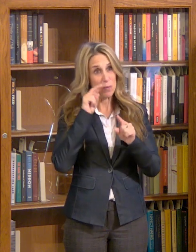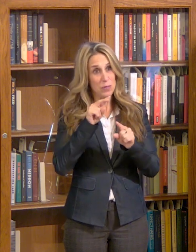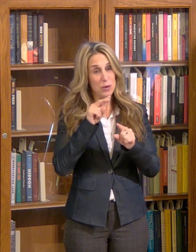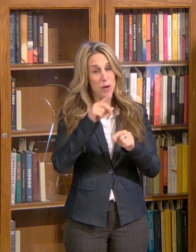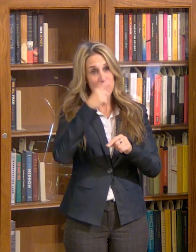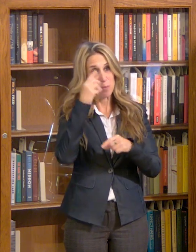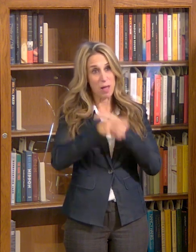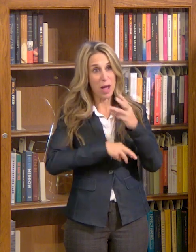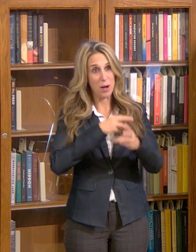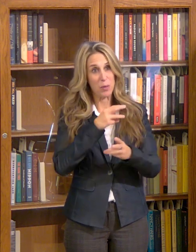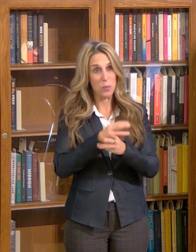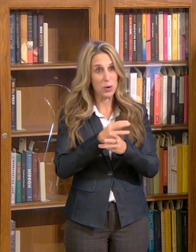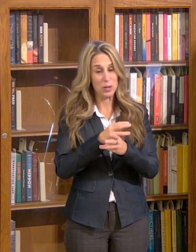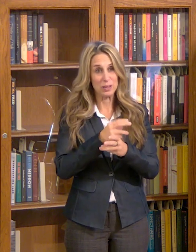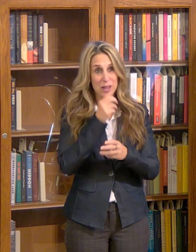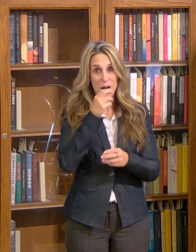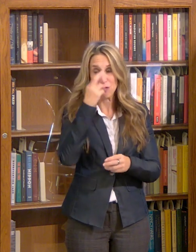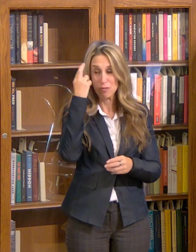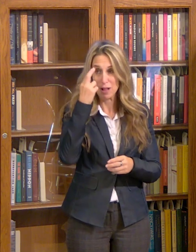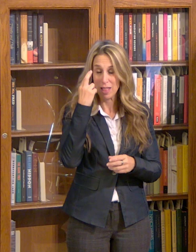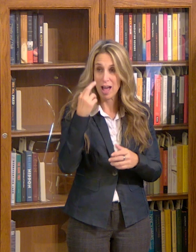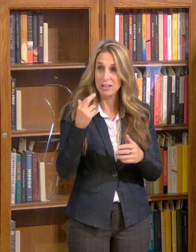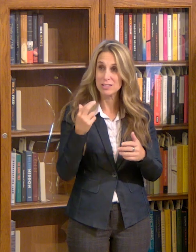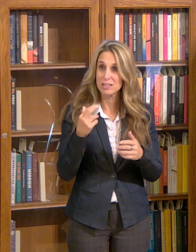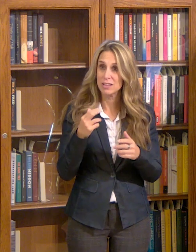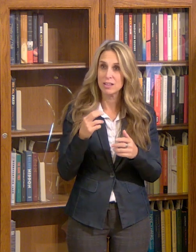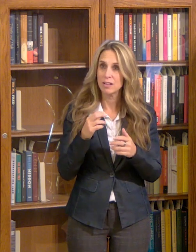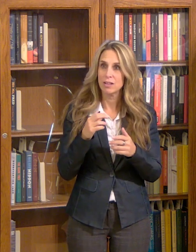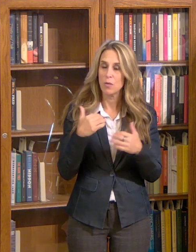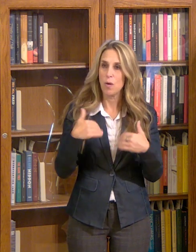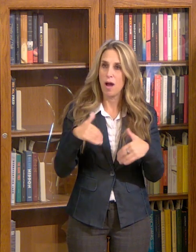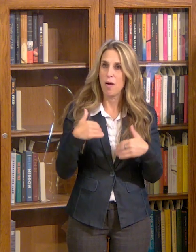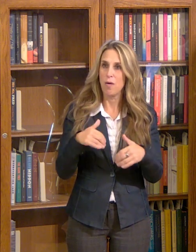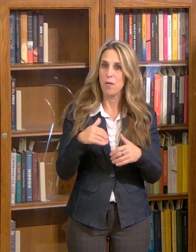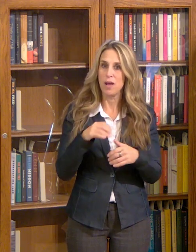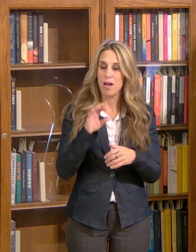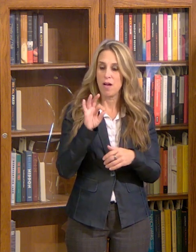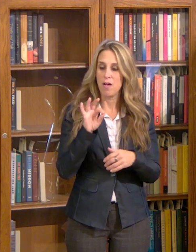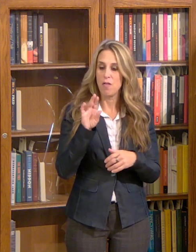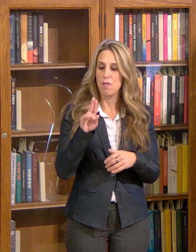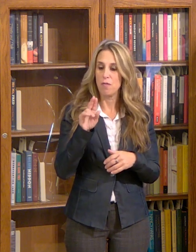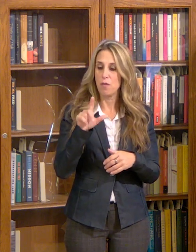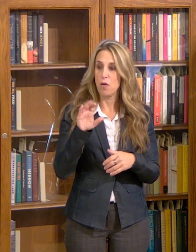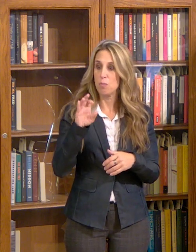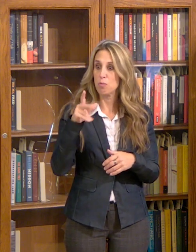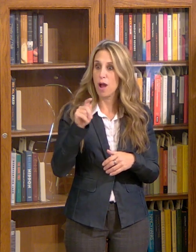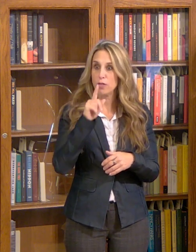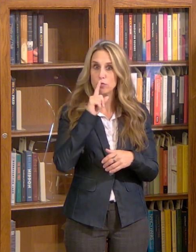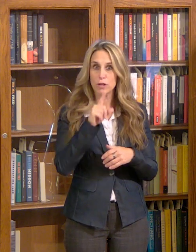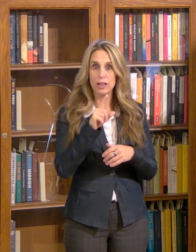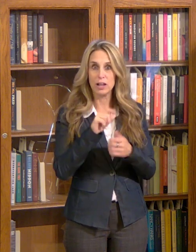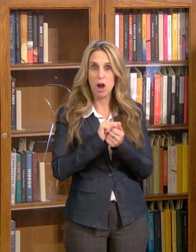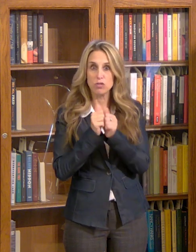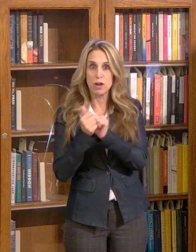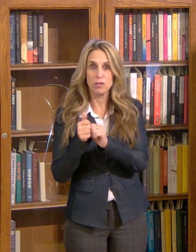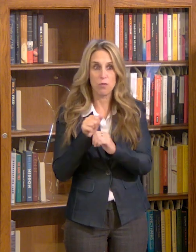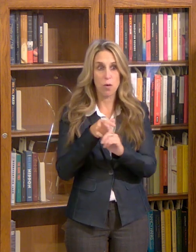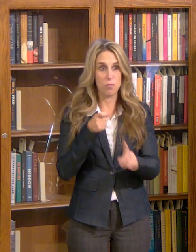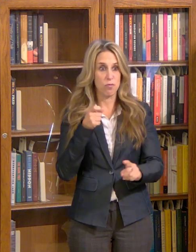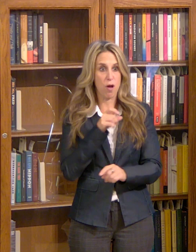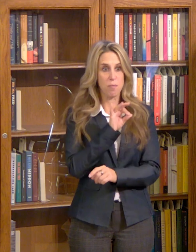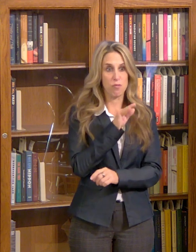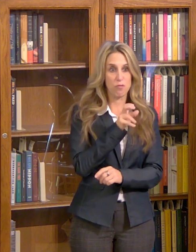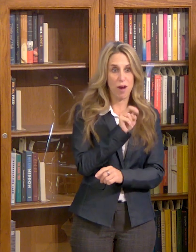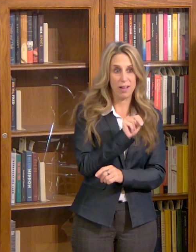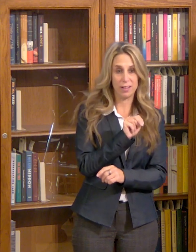World in reality it was Fullbright who was more transformed by him than he by